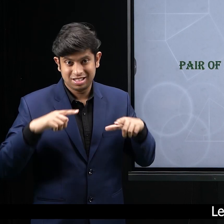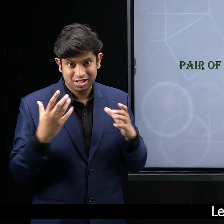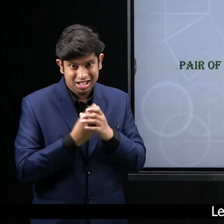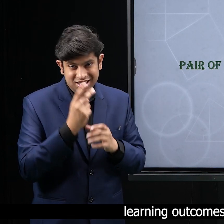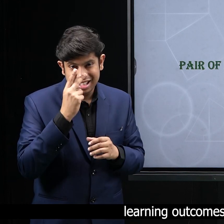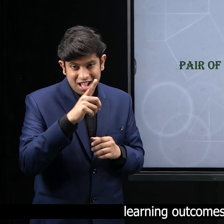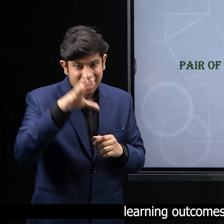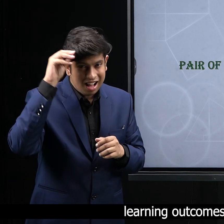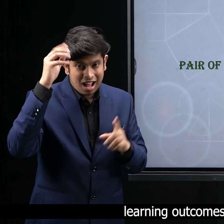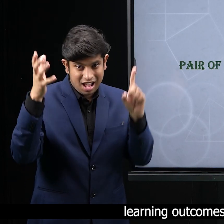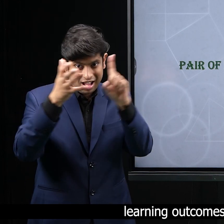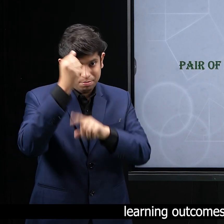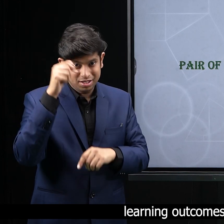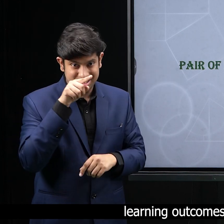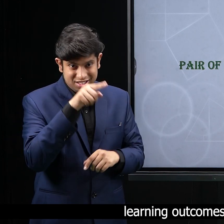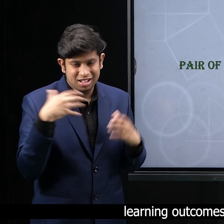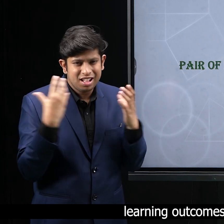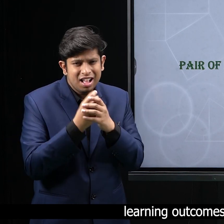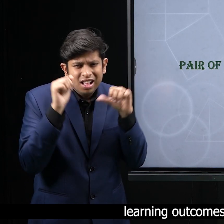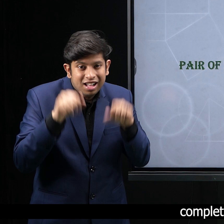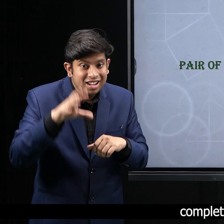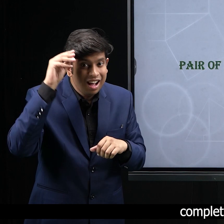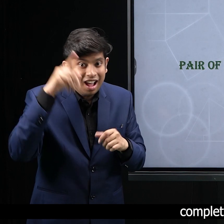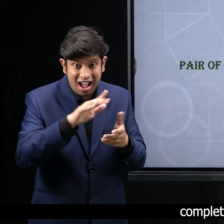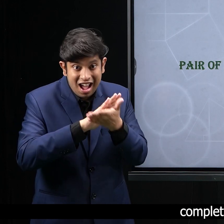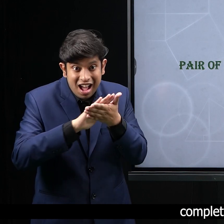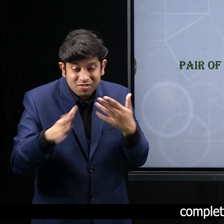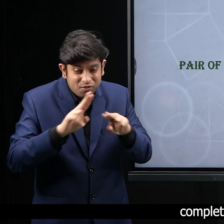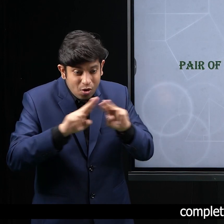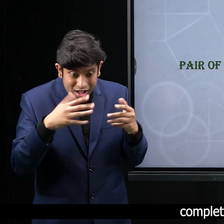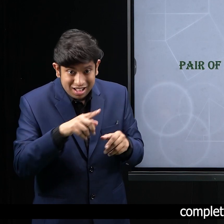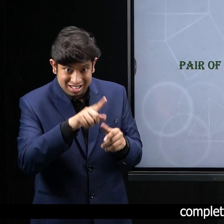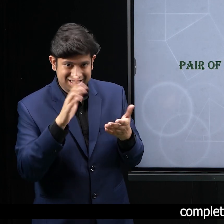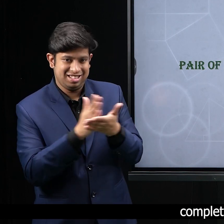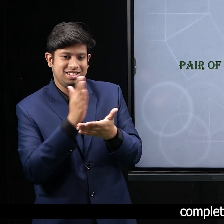Let us see the learning outcomes that we can learn after the completion of this session.